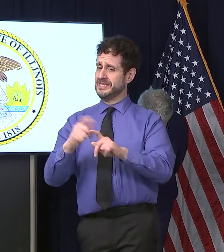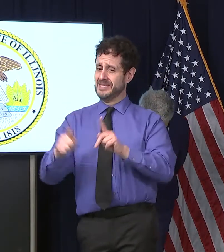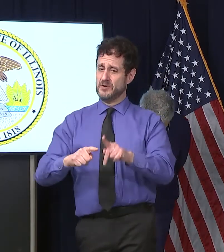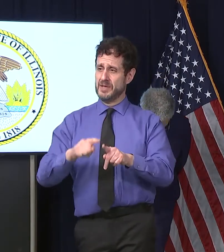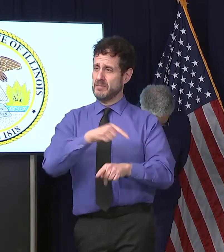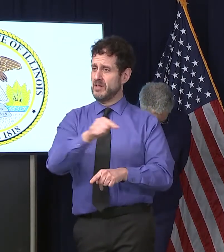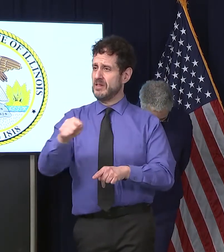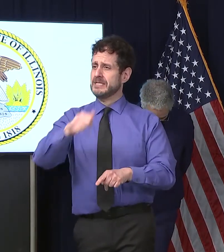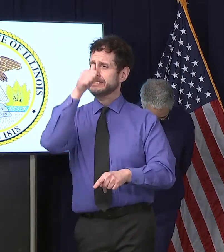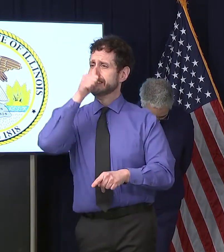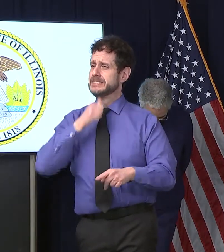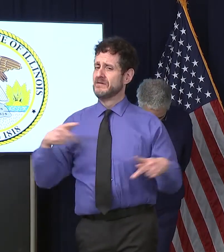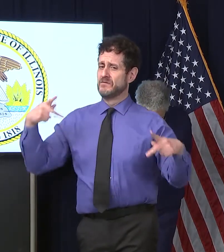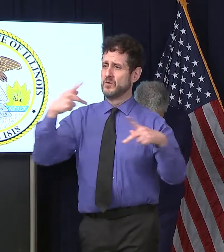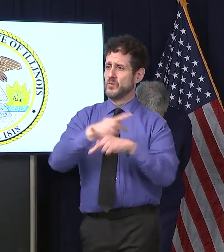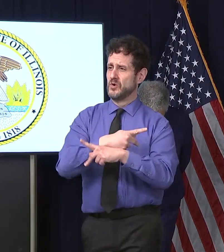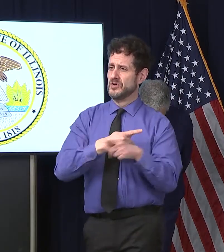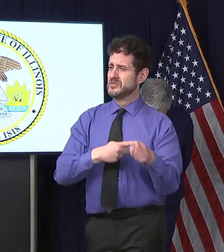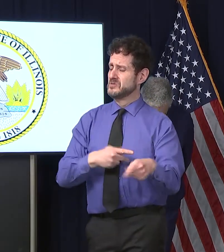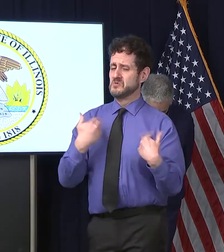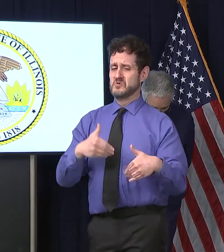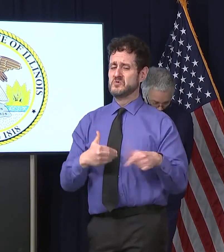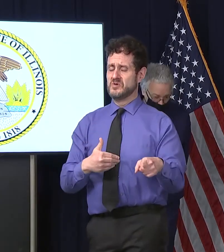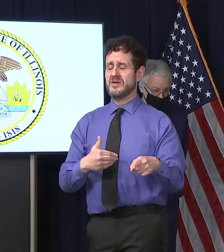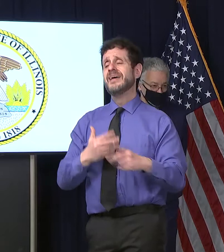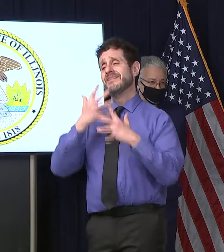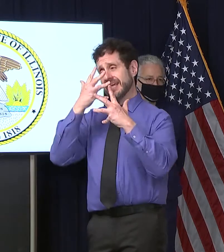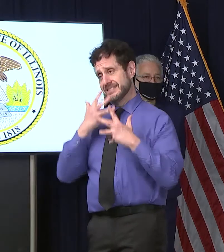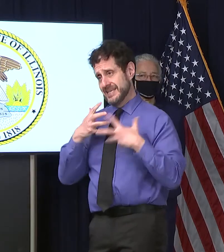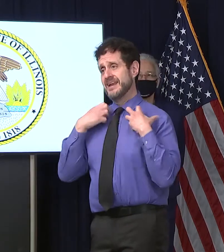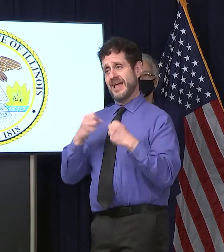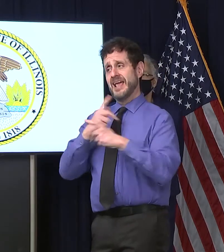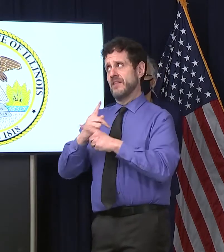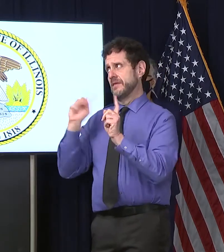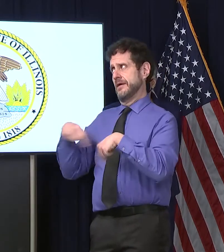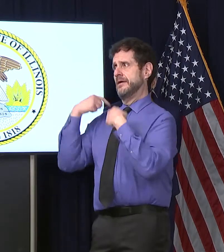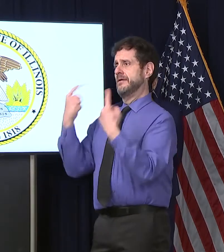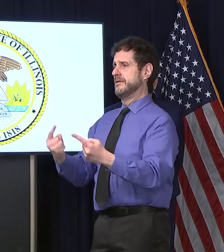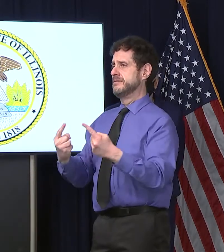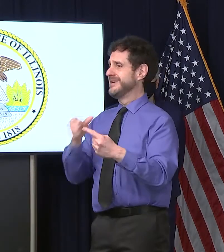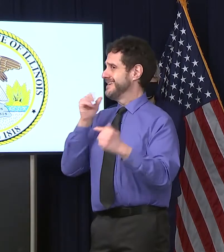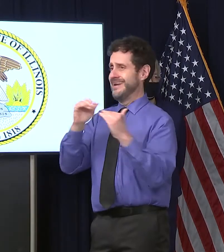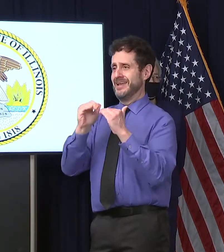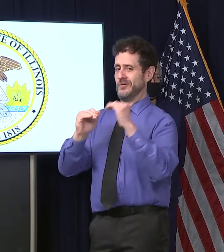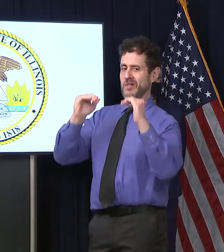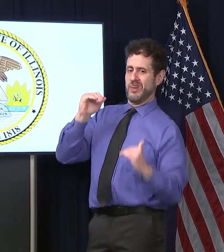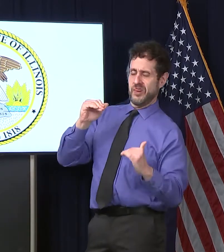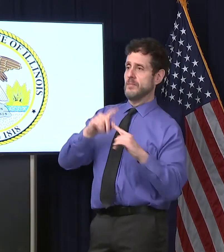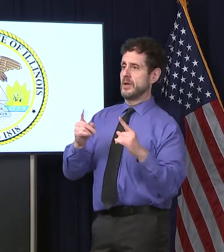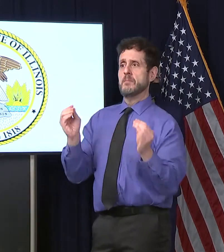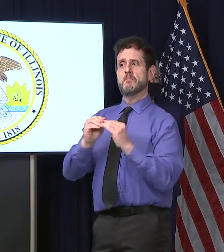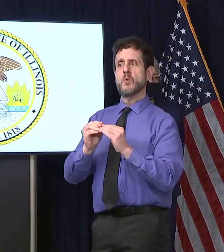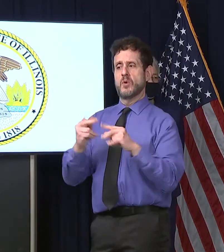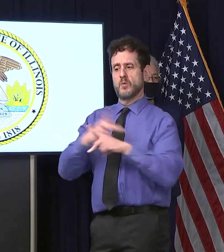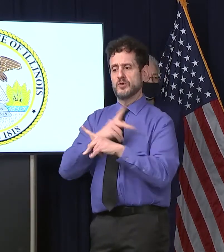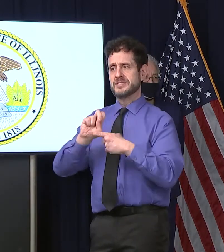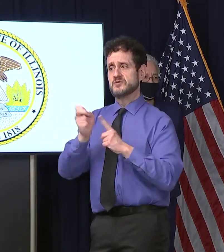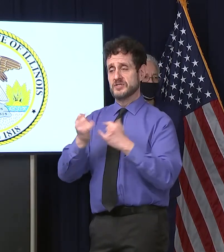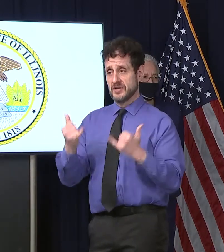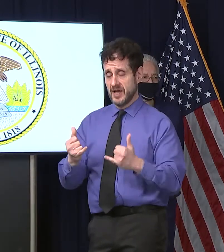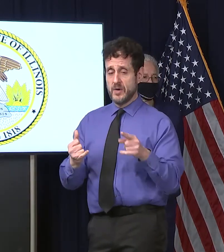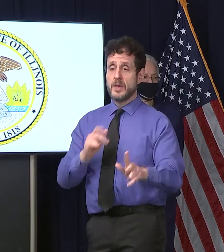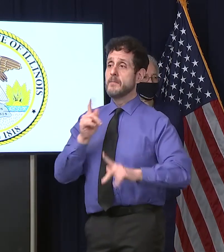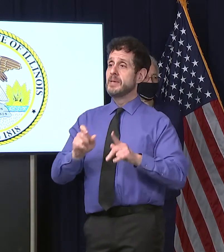which has sadly always been present in our healthcare system, but even more so now. Communities of colors are more likely to